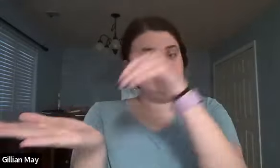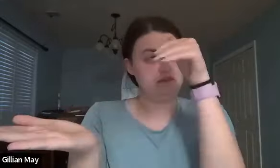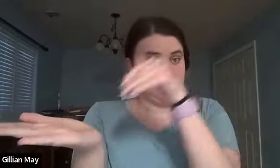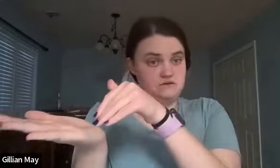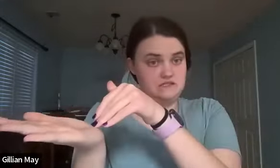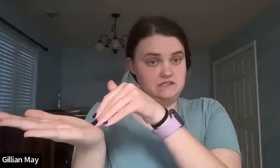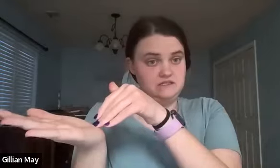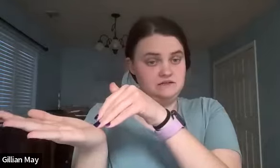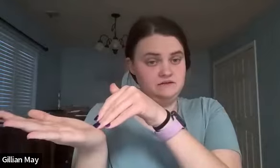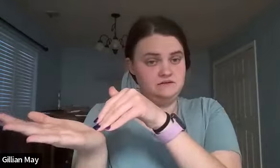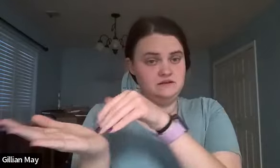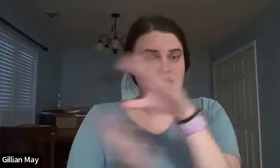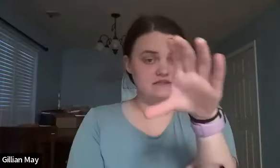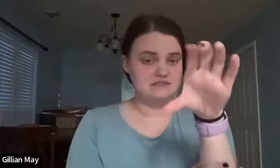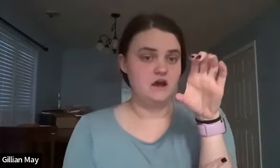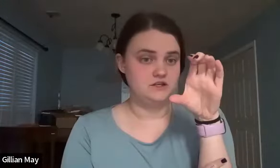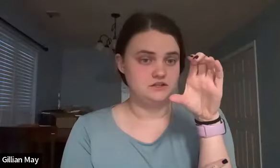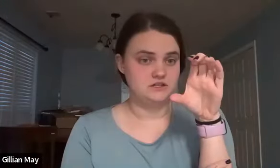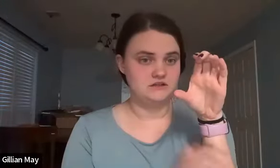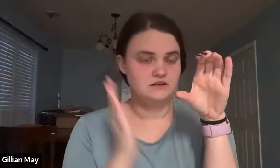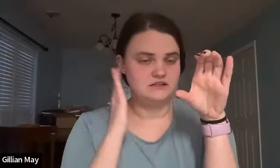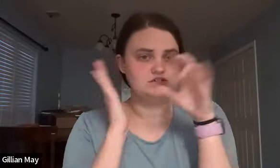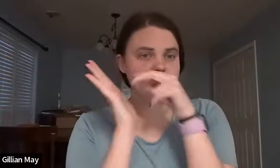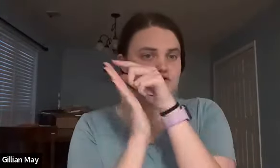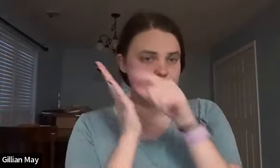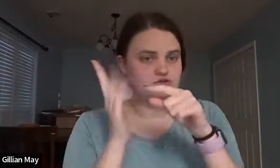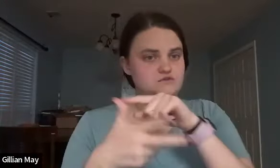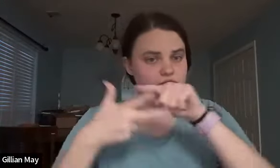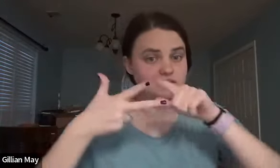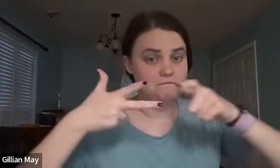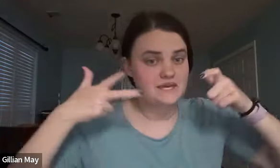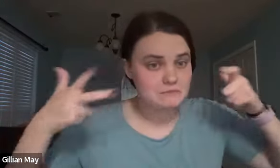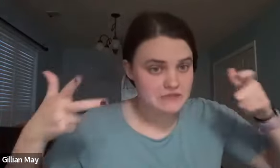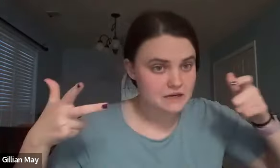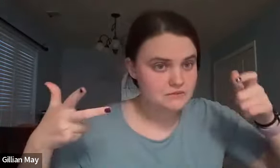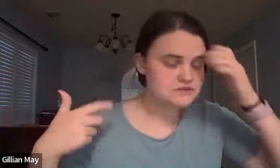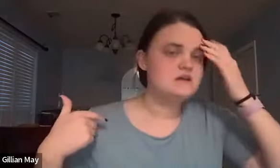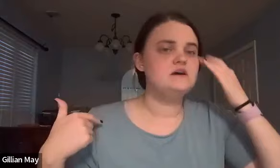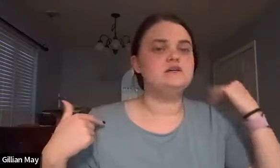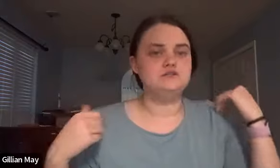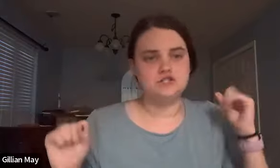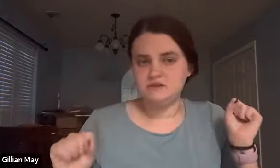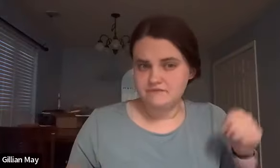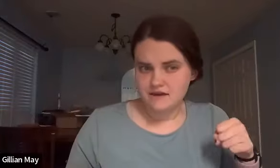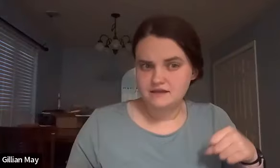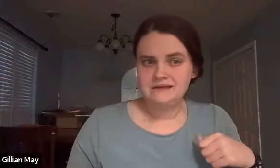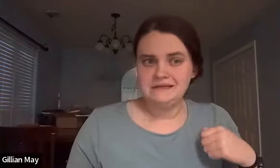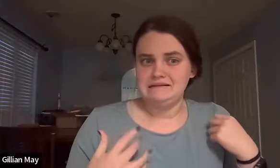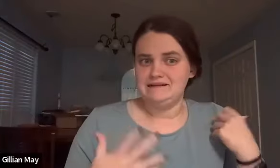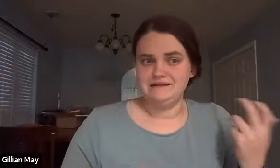is 1,000, and this is 100. As long as you know those three with the big numbers, you should be fine. Like